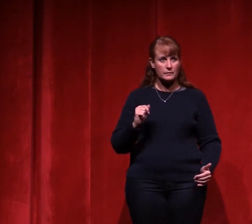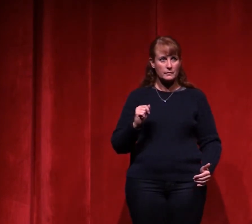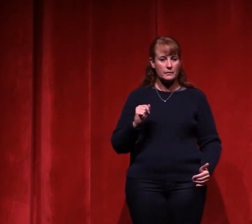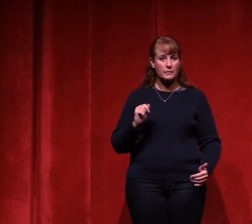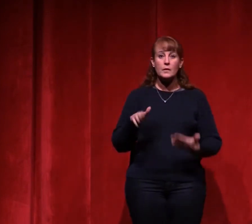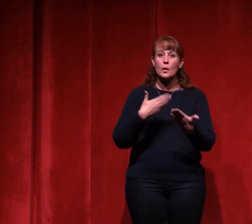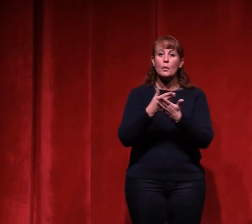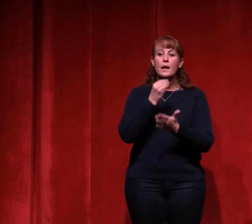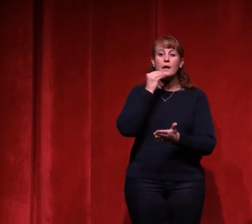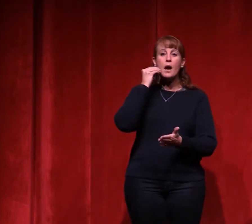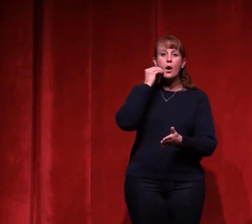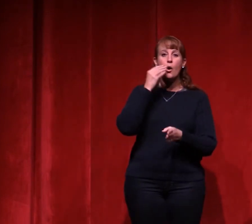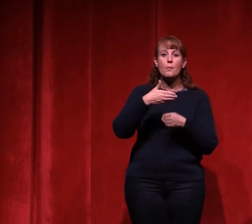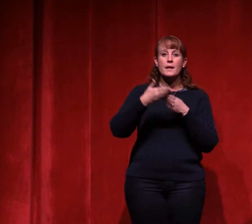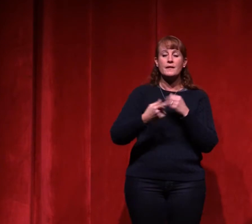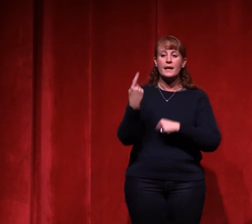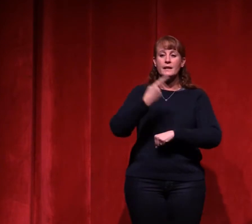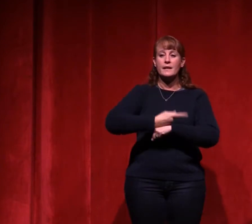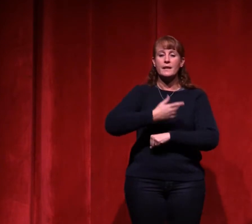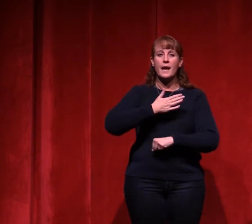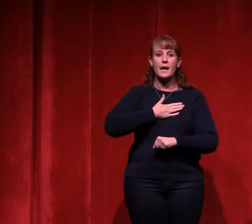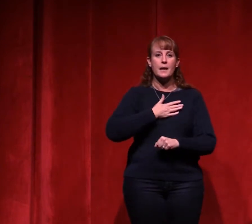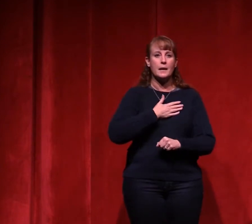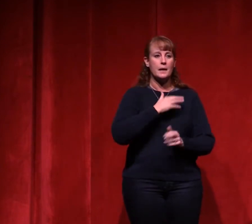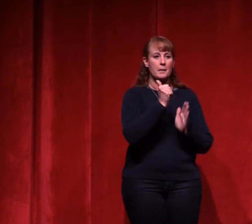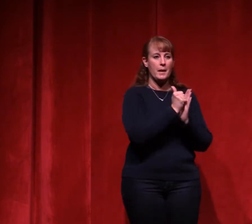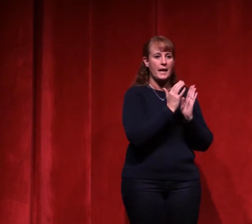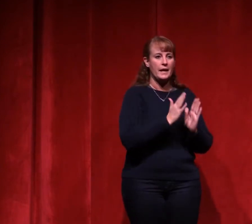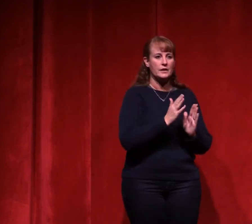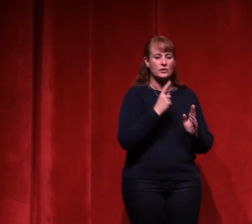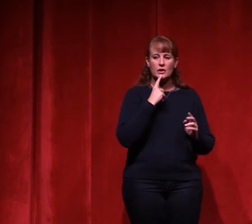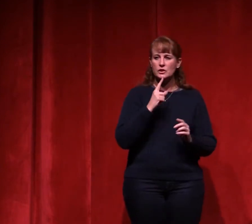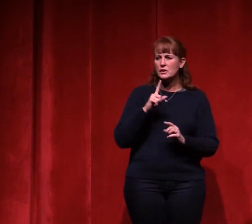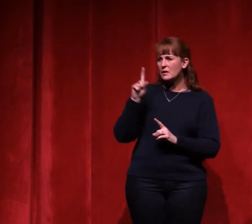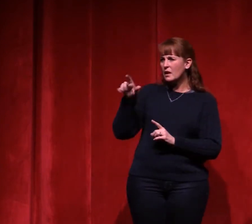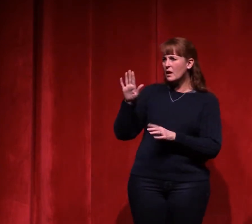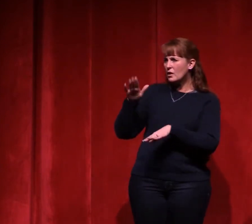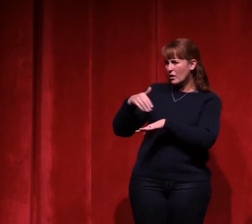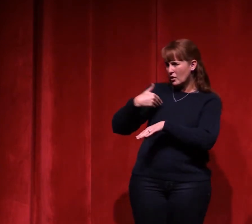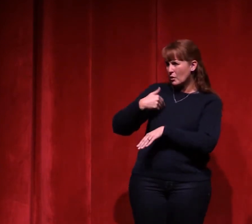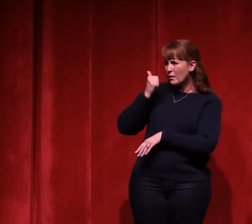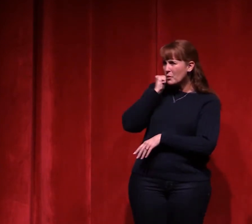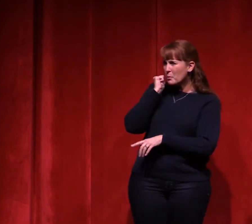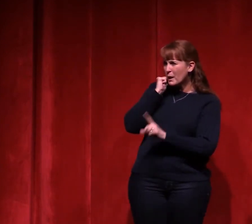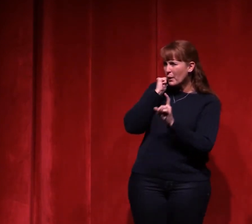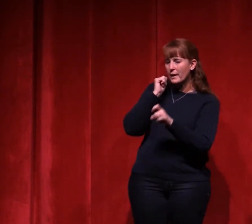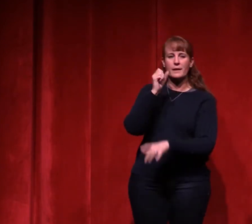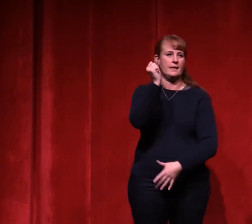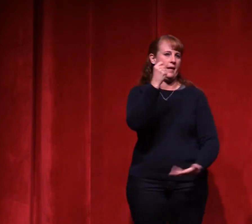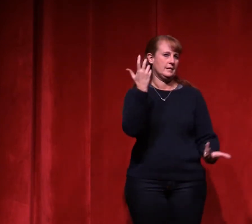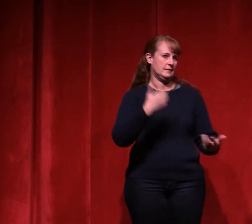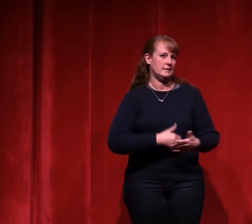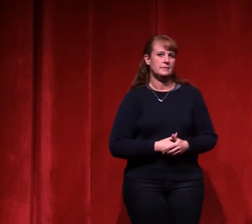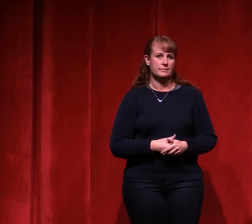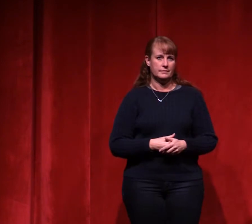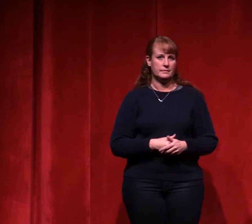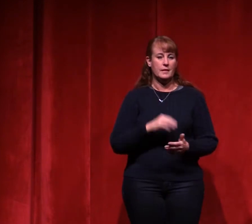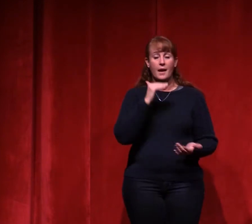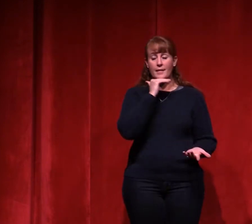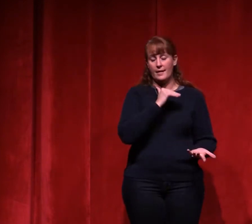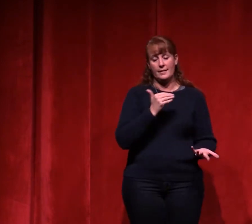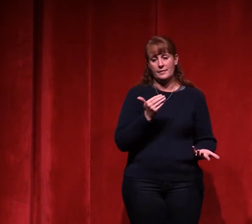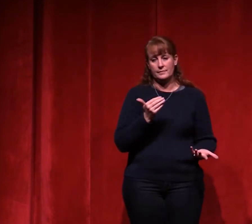When I got home at the end of the day, my booker called. "Ainsley, are you on your period?" "Yes," I said. I